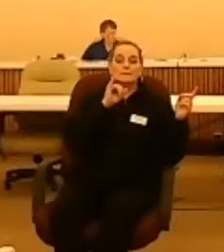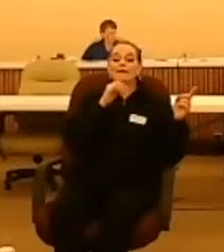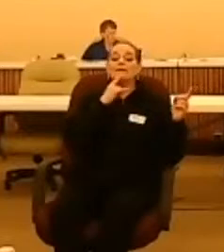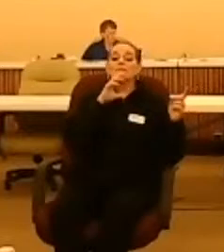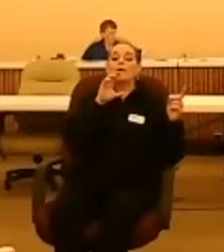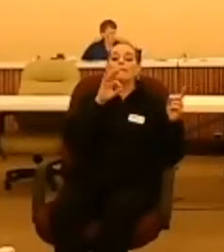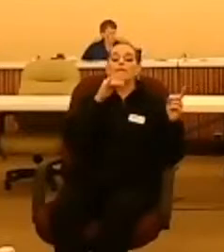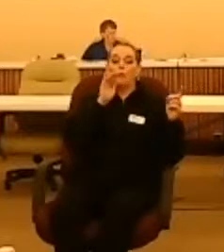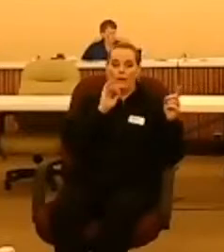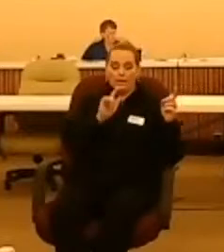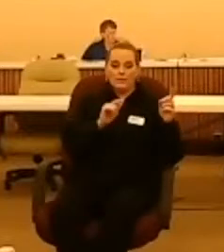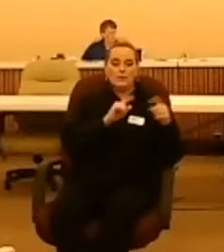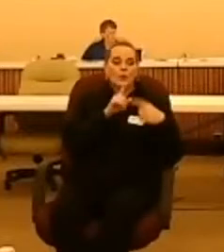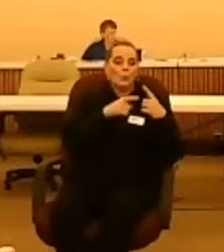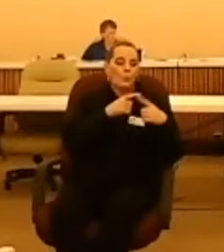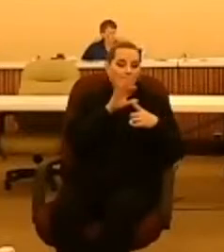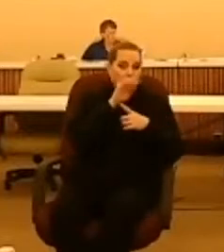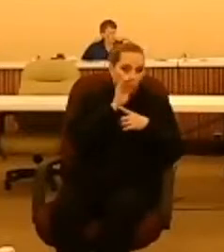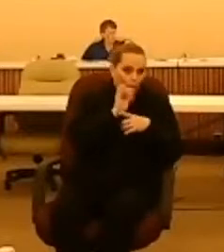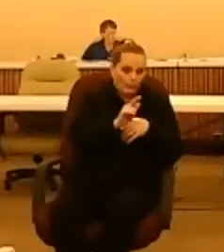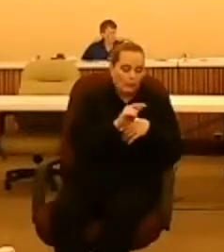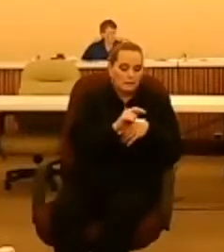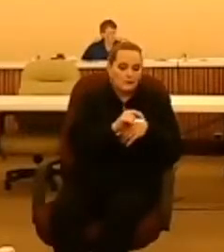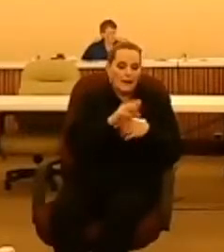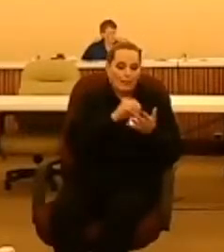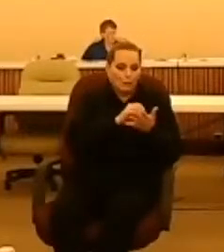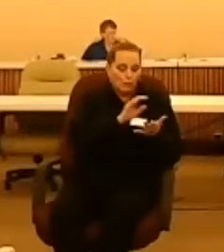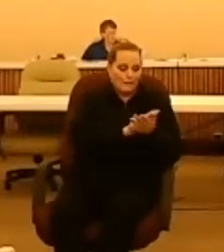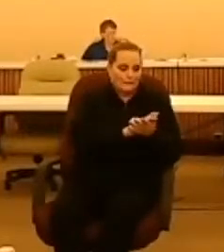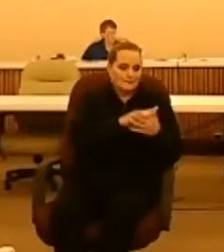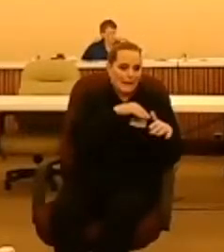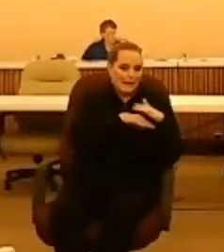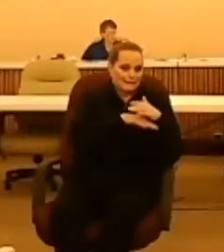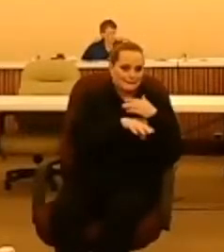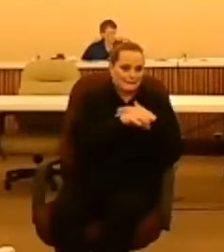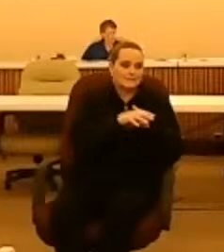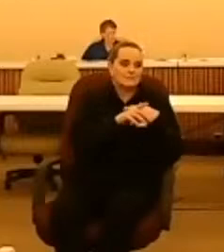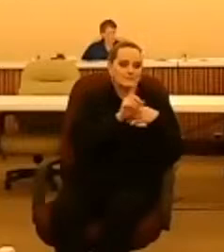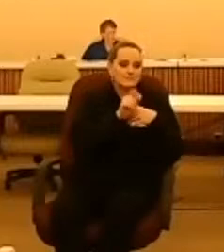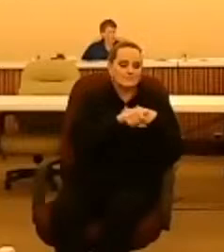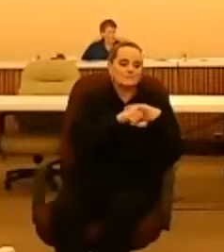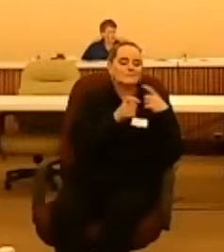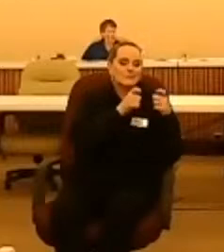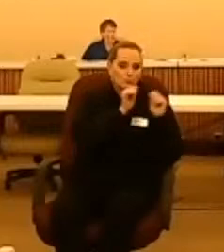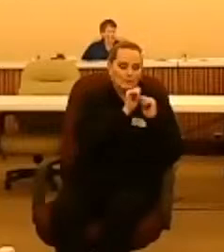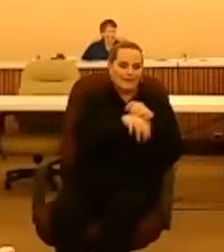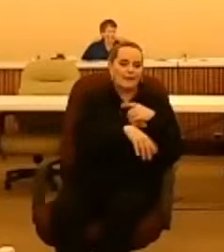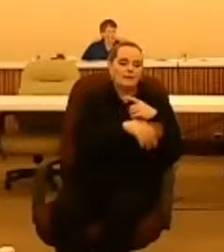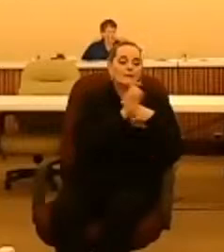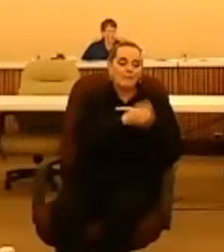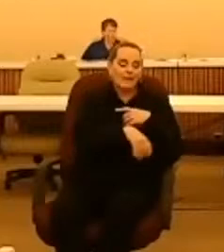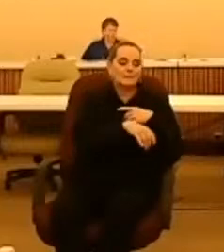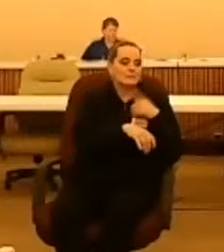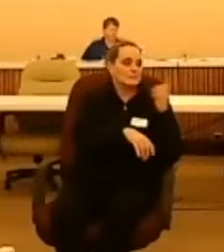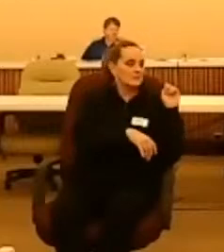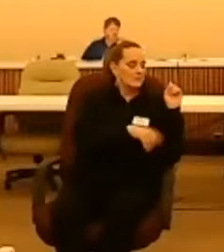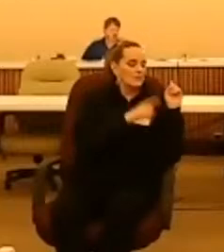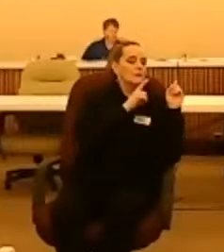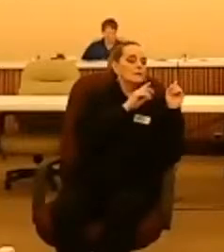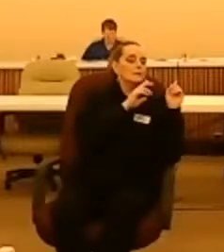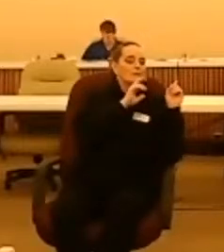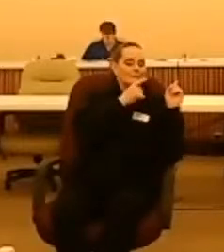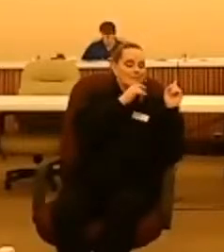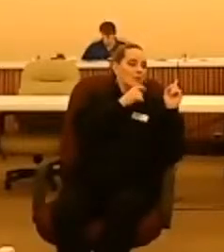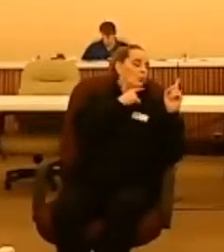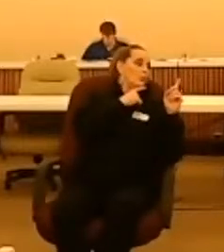Yeah, when there's a FOIL request, the records access officer would deal with that, and that's the The town. town clerk would be determined what's redacted